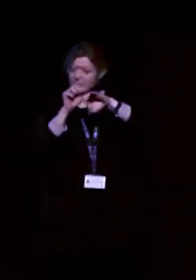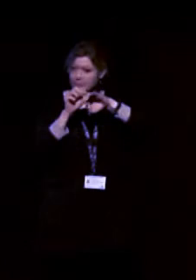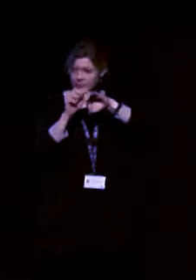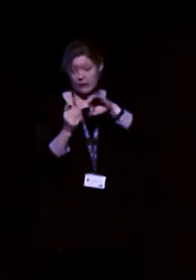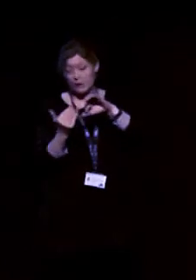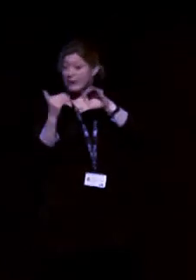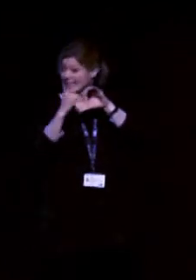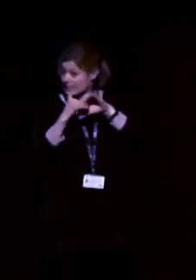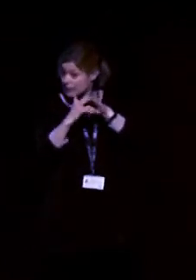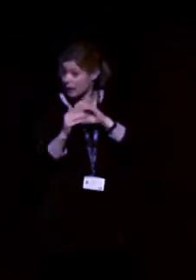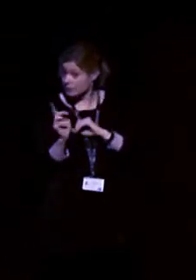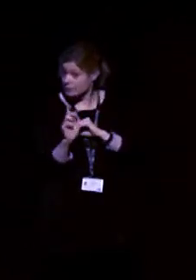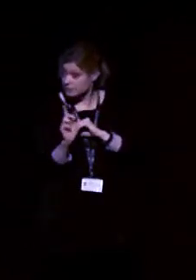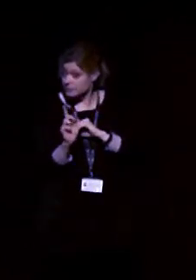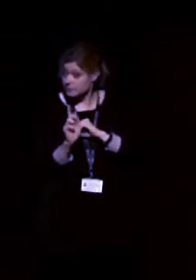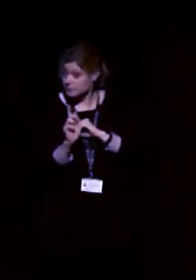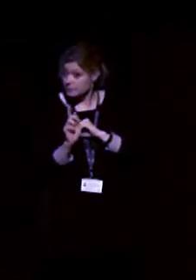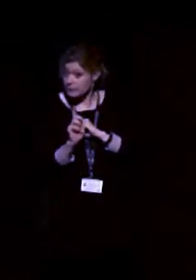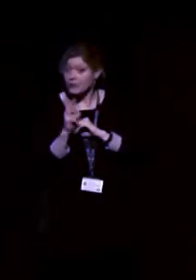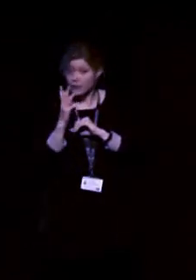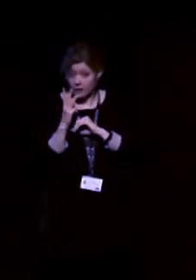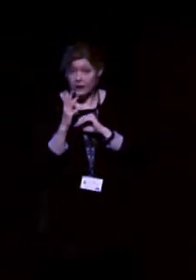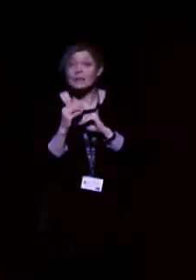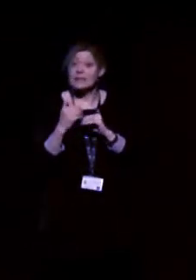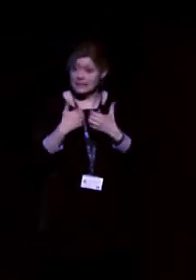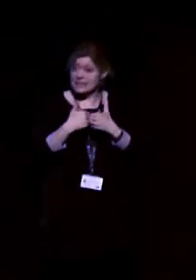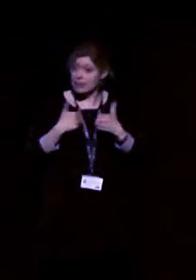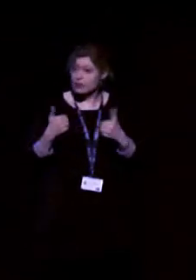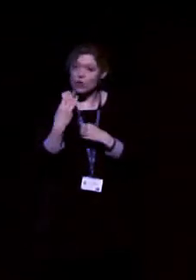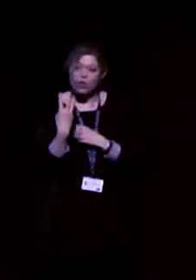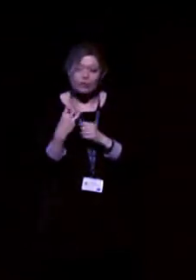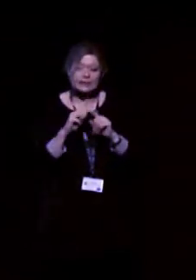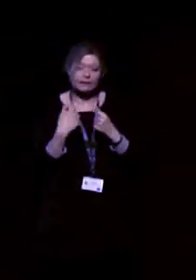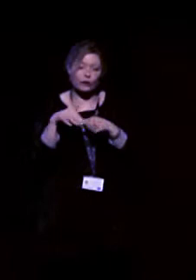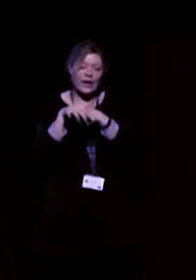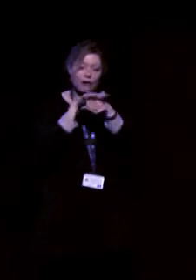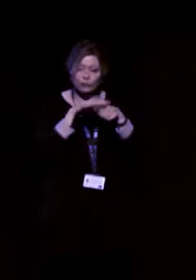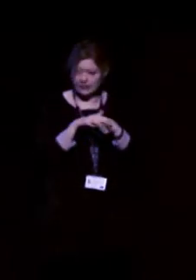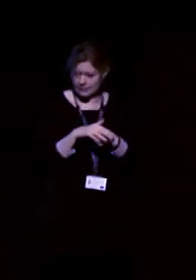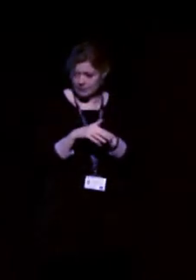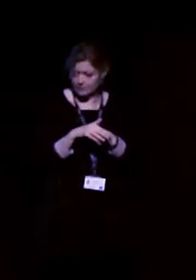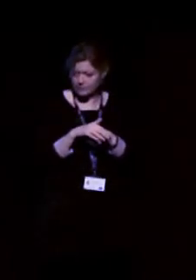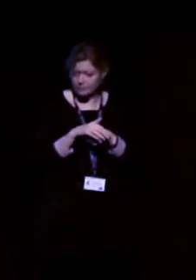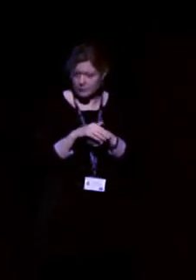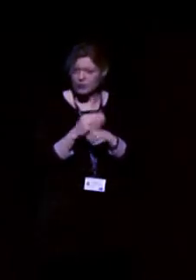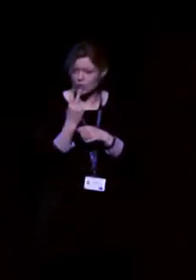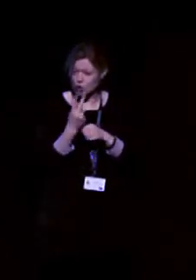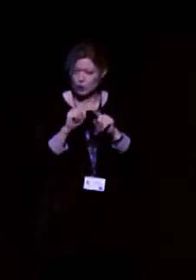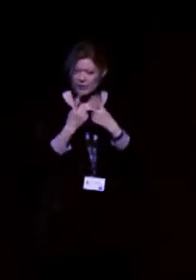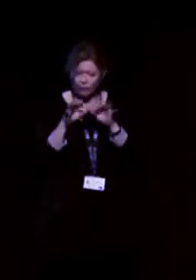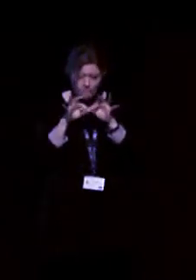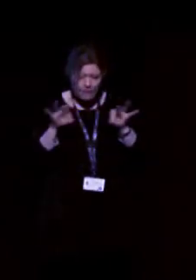rolled-up snail shell, the sections are divided into three components by two